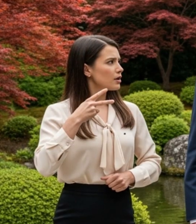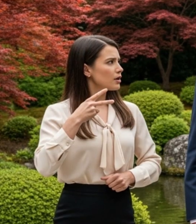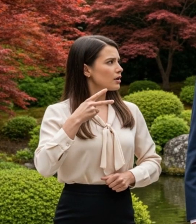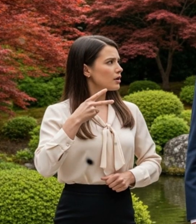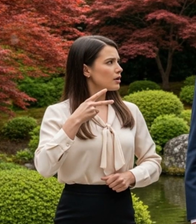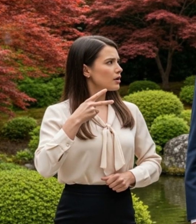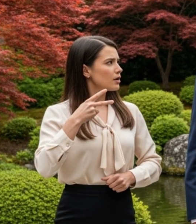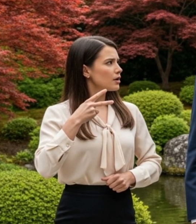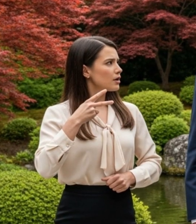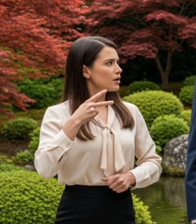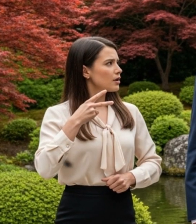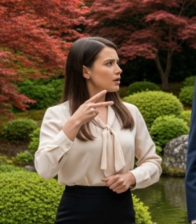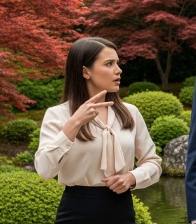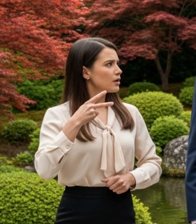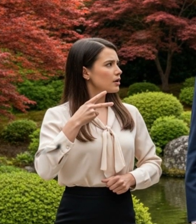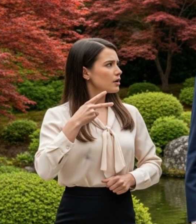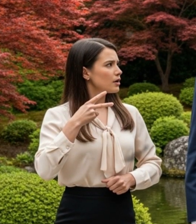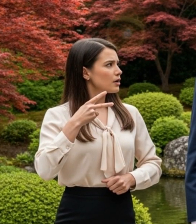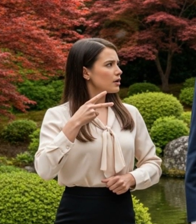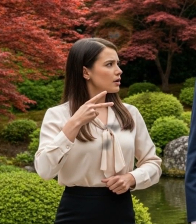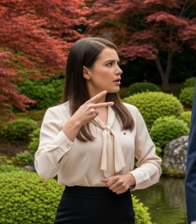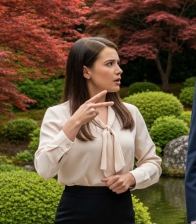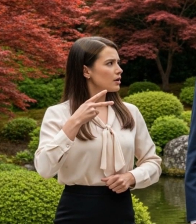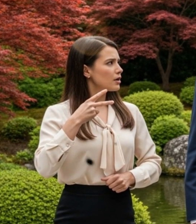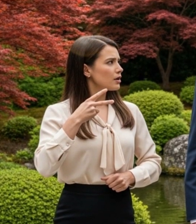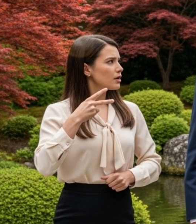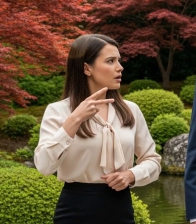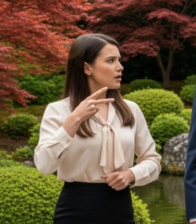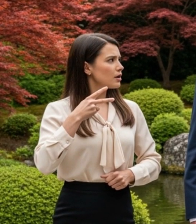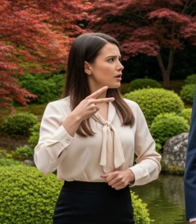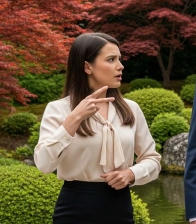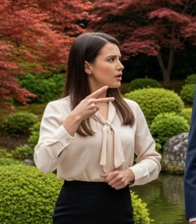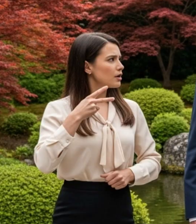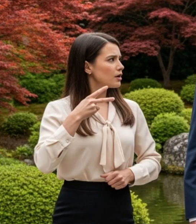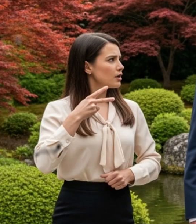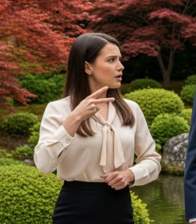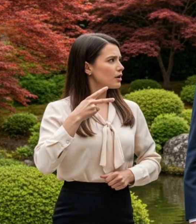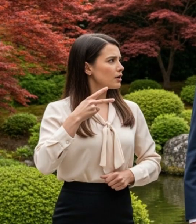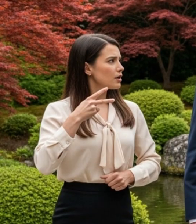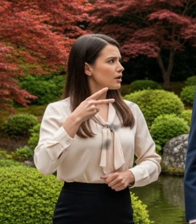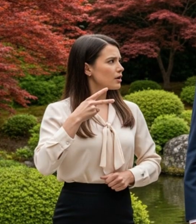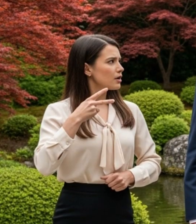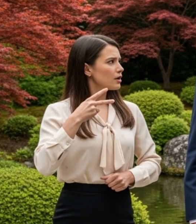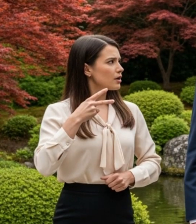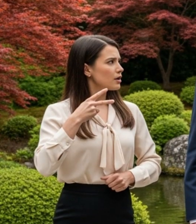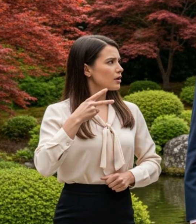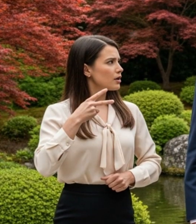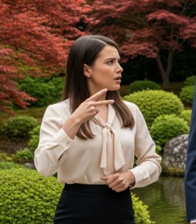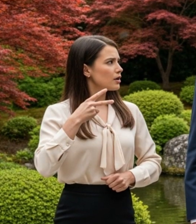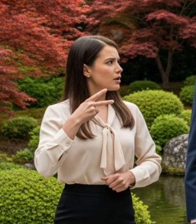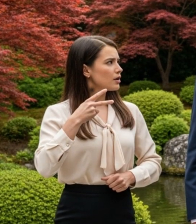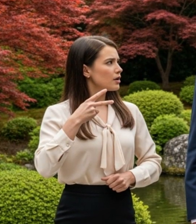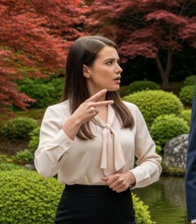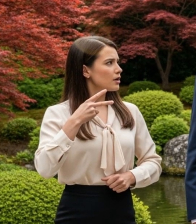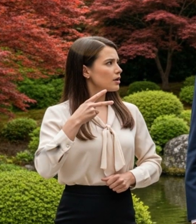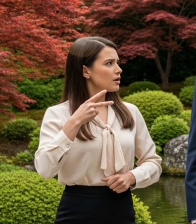to manage. The project? The deaf son. Cochlear implants,